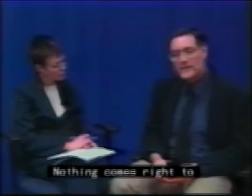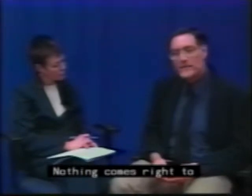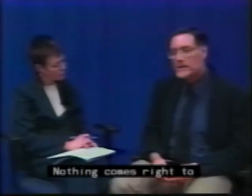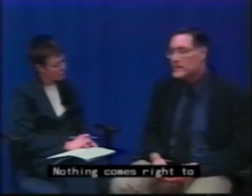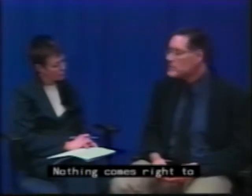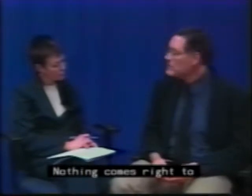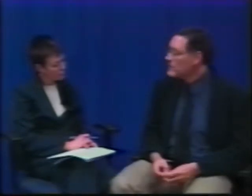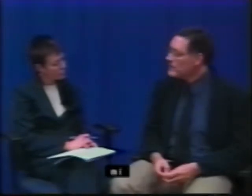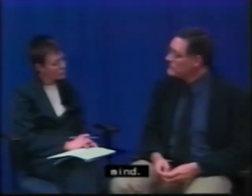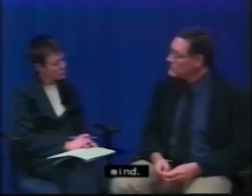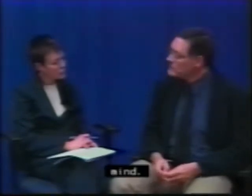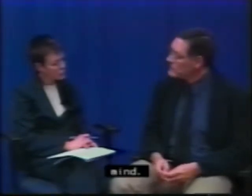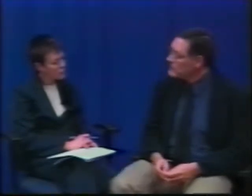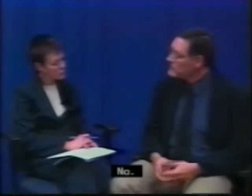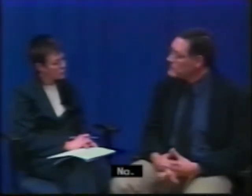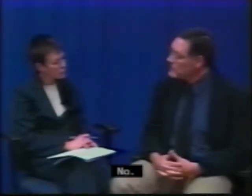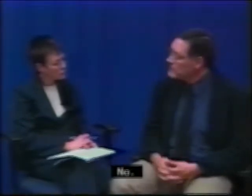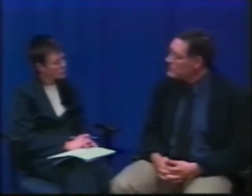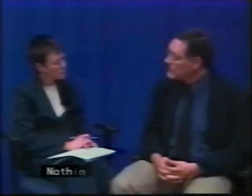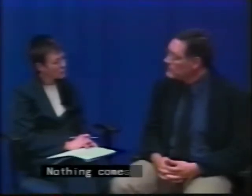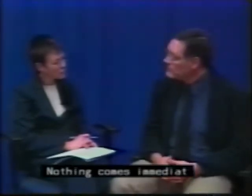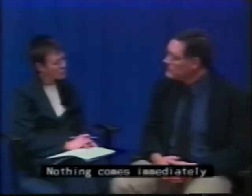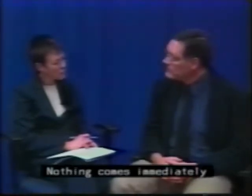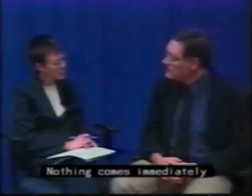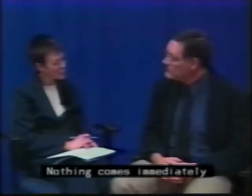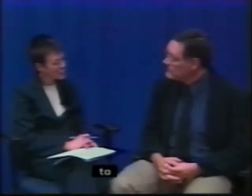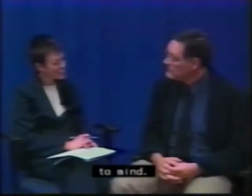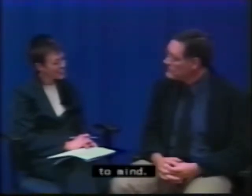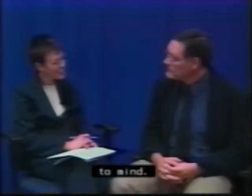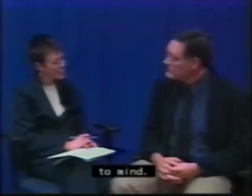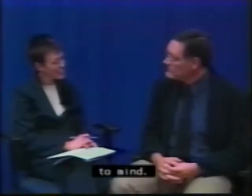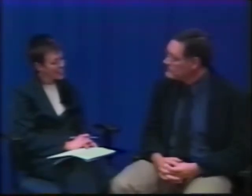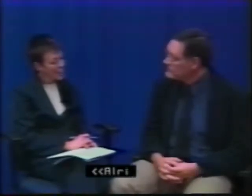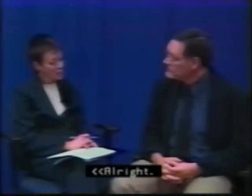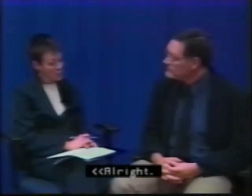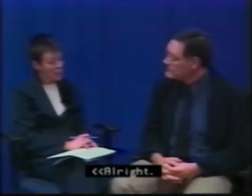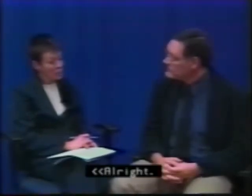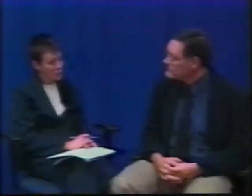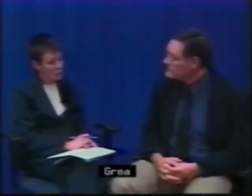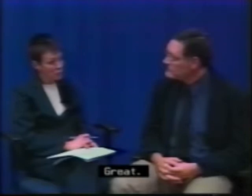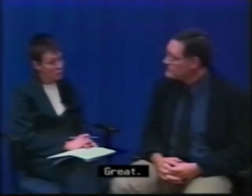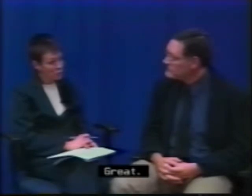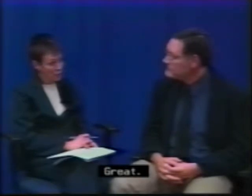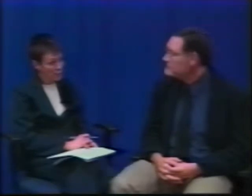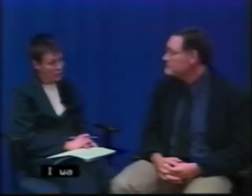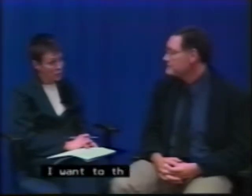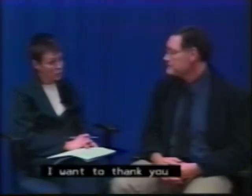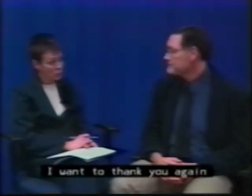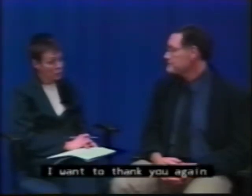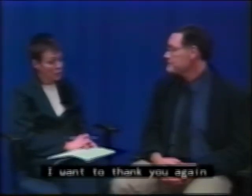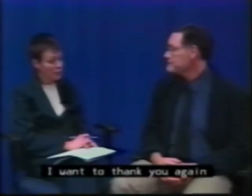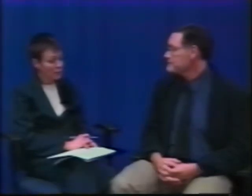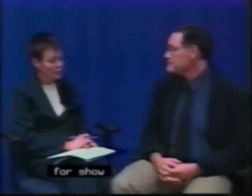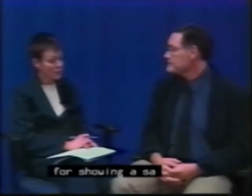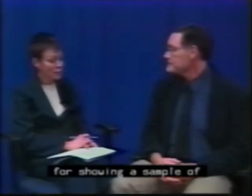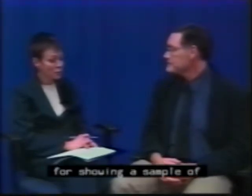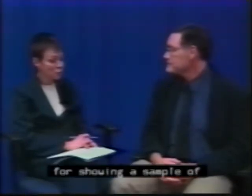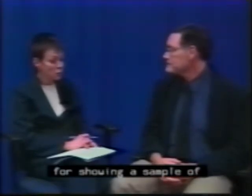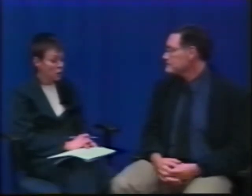Nothing comes right to mind. No, nothing comes immediately to mind. All right, great. I want to thank you again for showing a sample of your work. I think that those who are watching